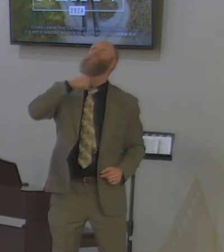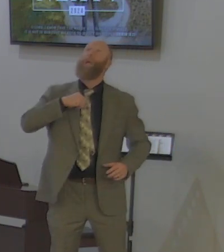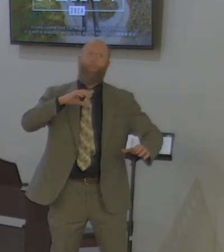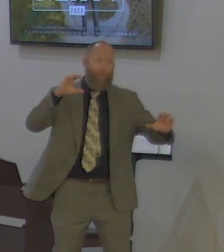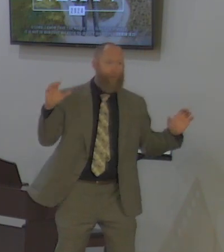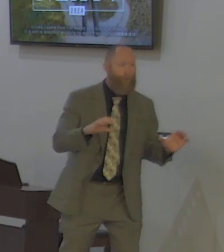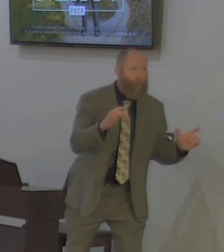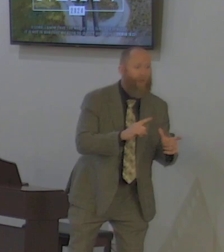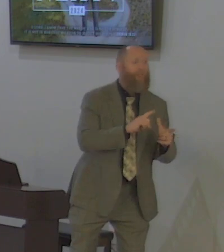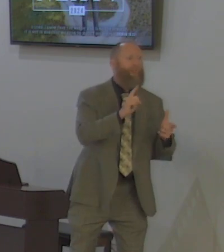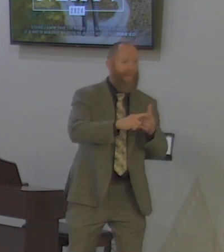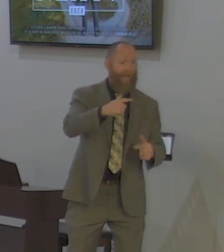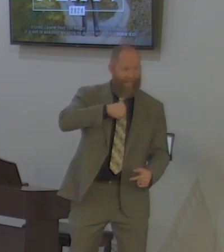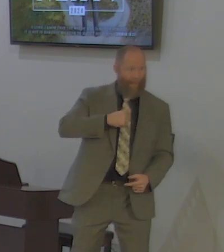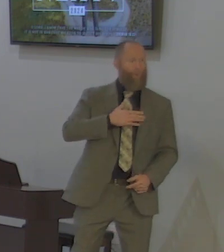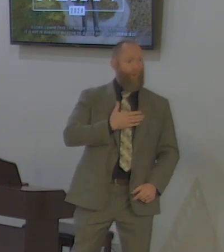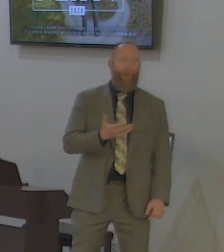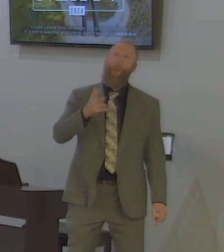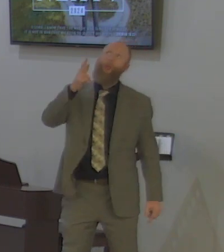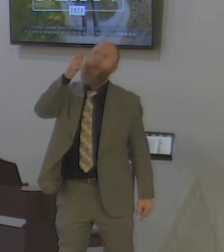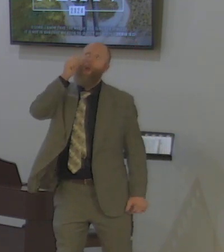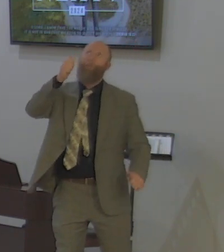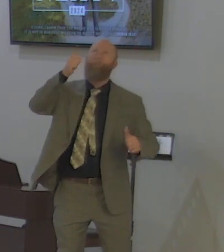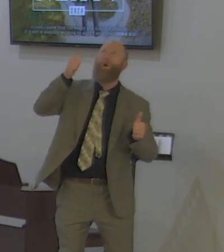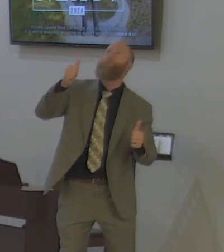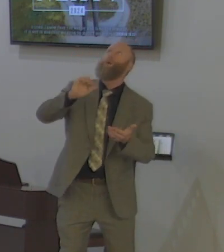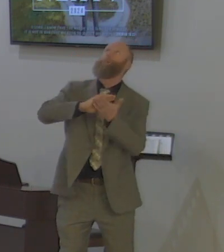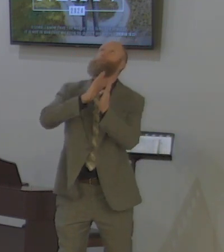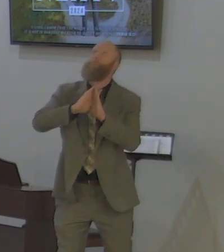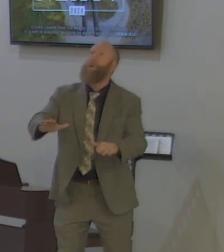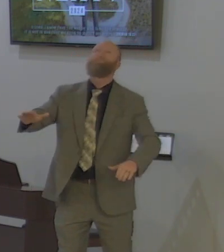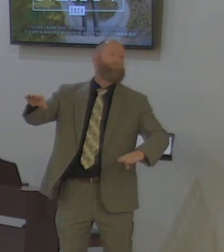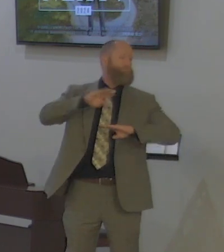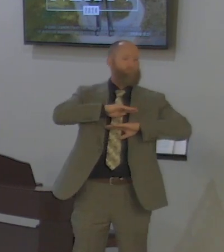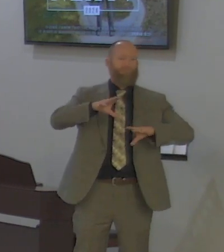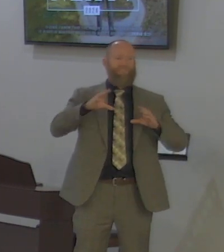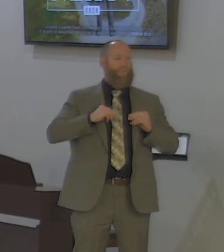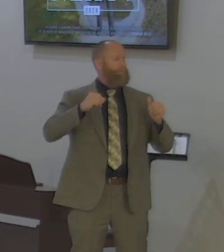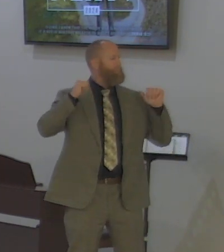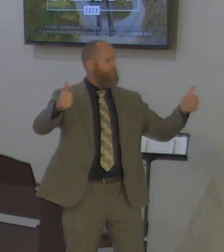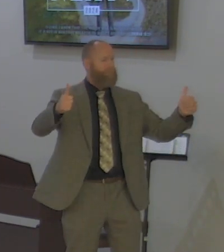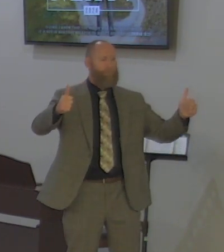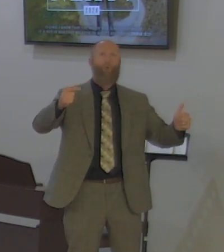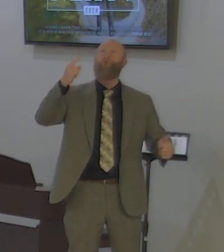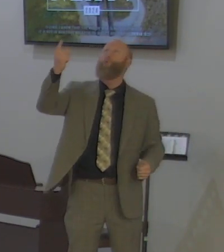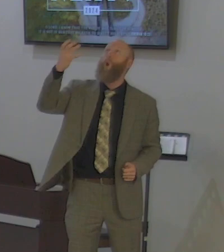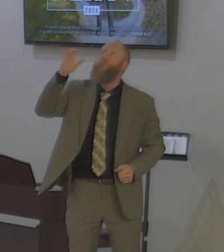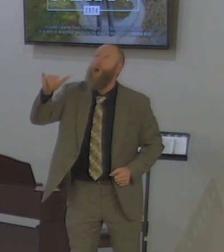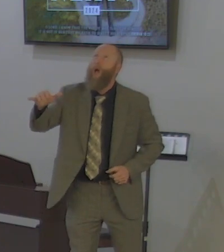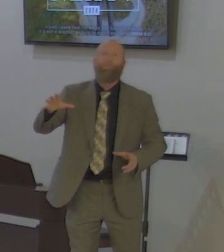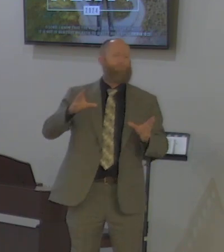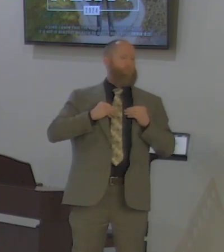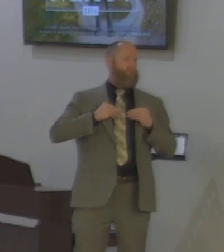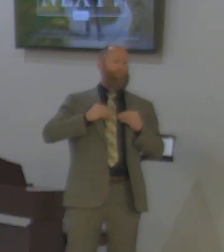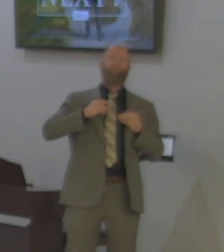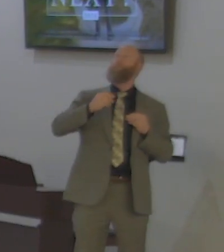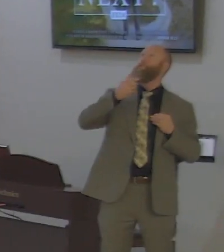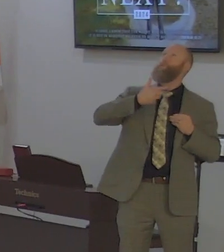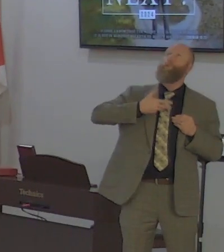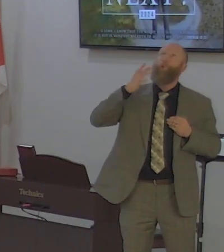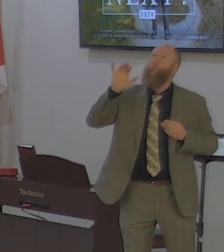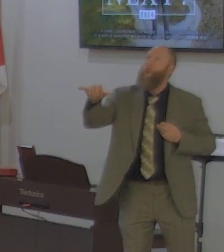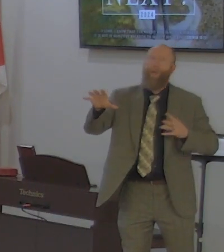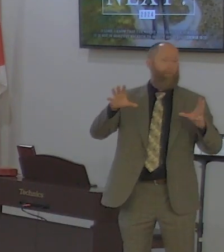of who he is. I'm at peace with that. I'm joyfully submitting to whatever God wants in my life because that's the